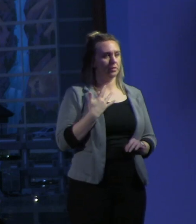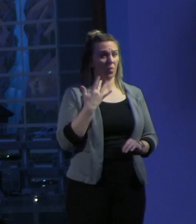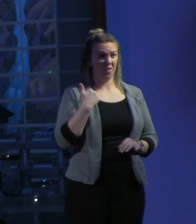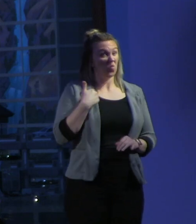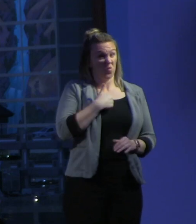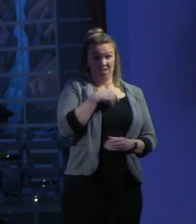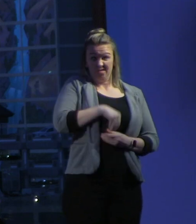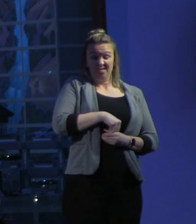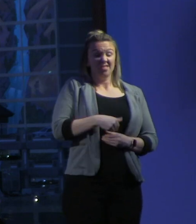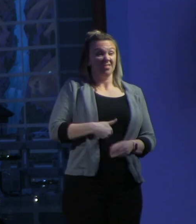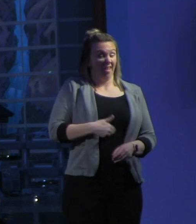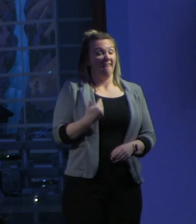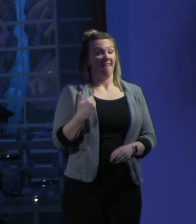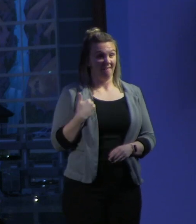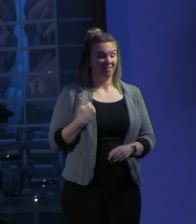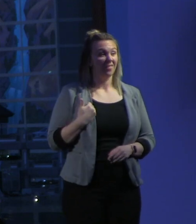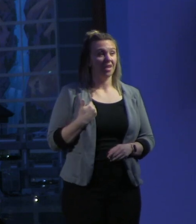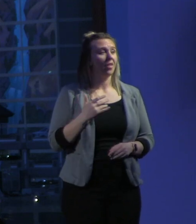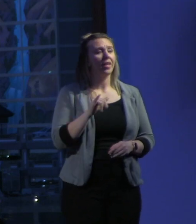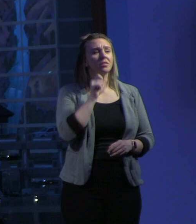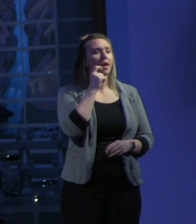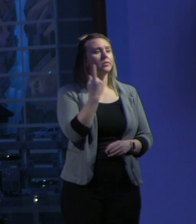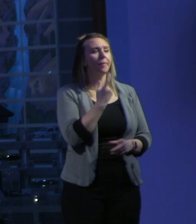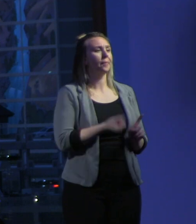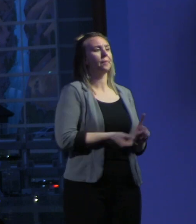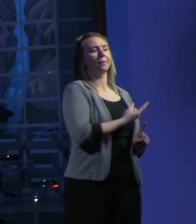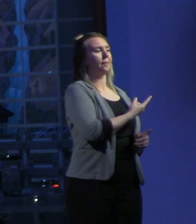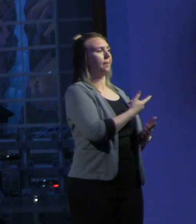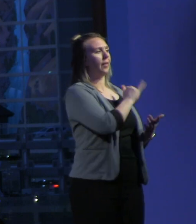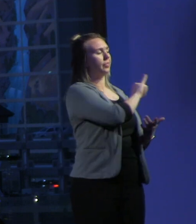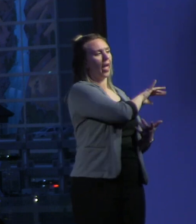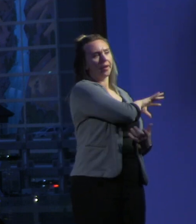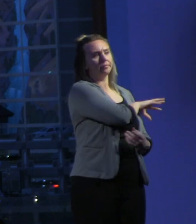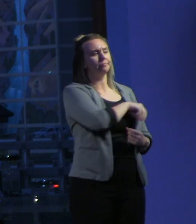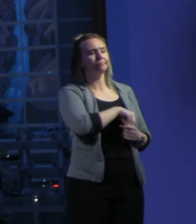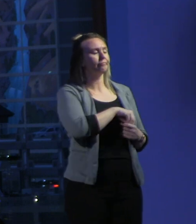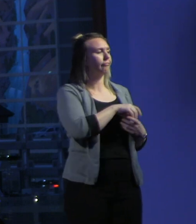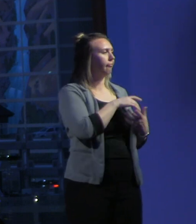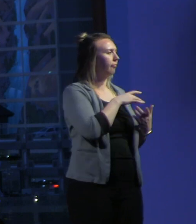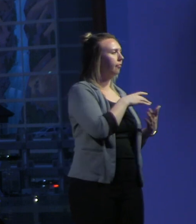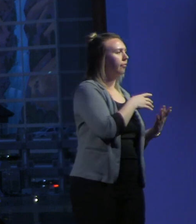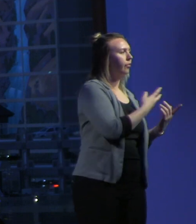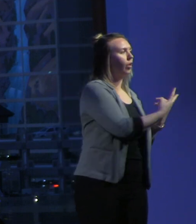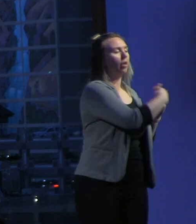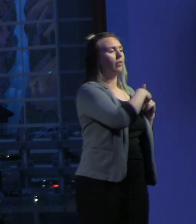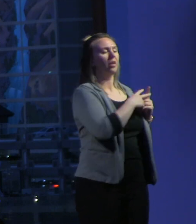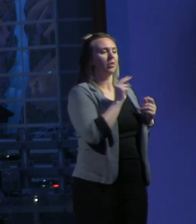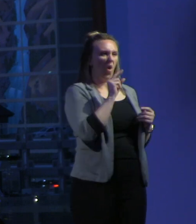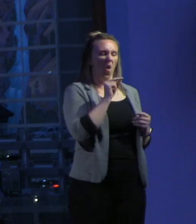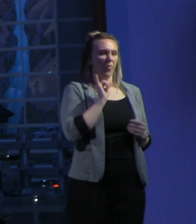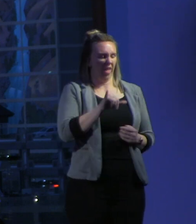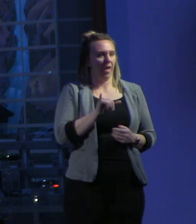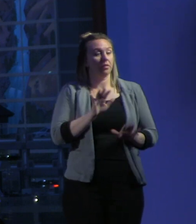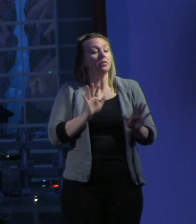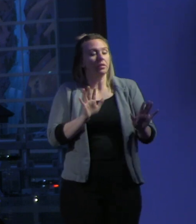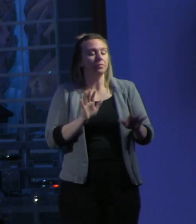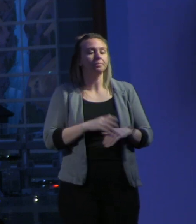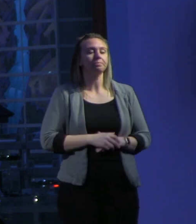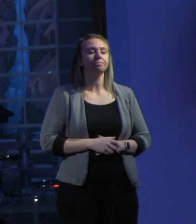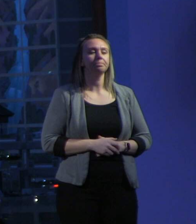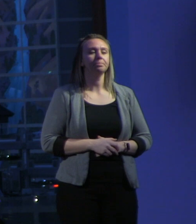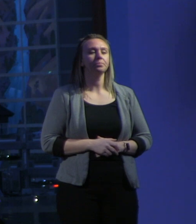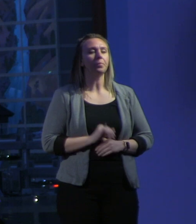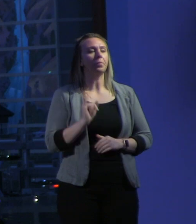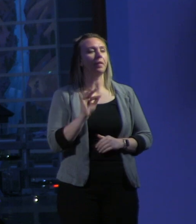it, and it's not something that's estranged. It's just something that you really just, if you want and if